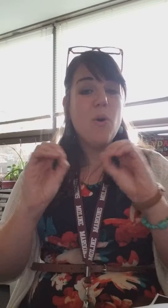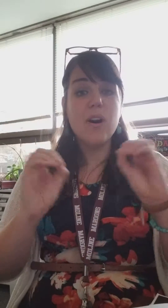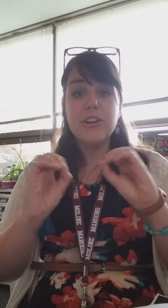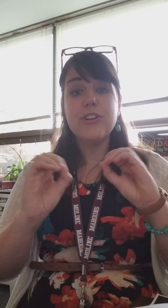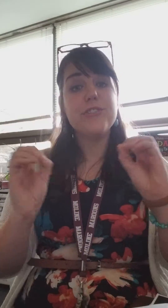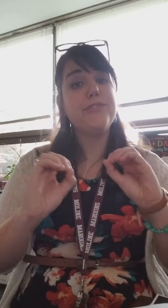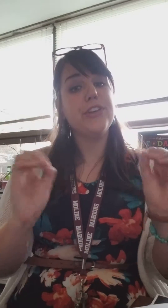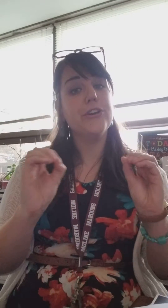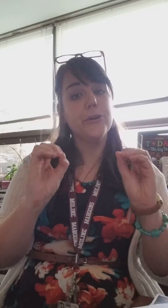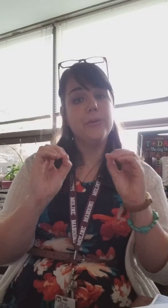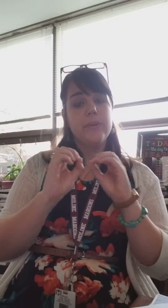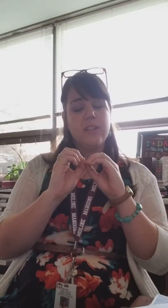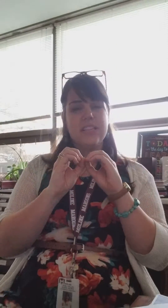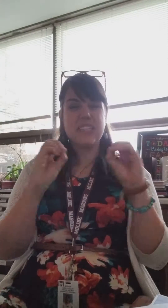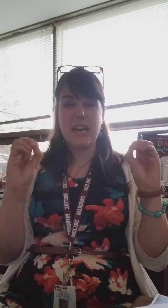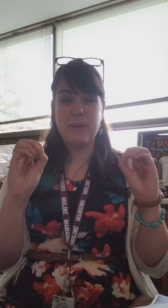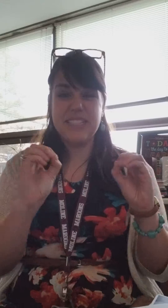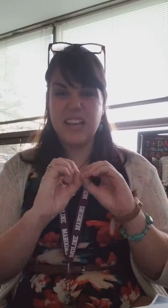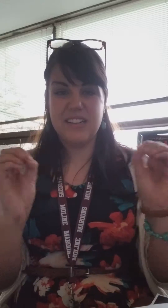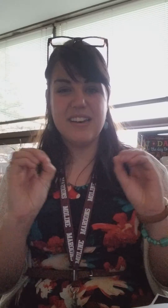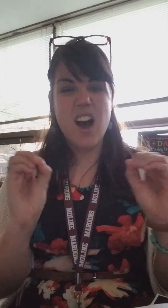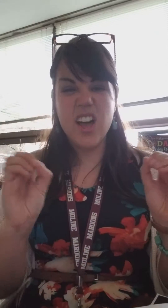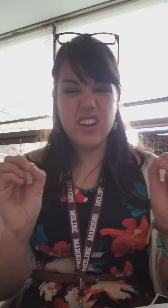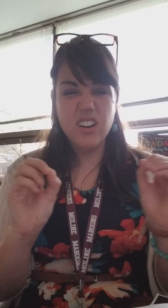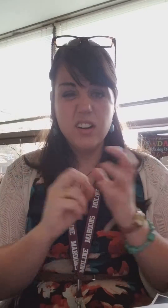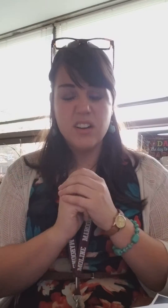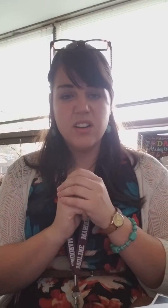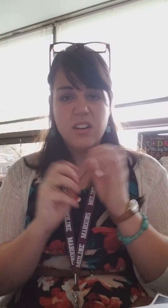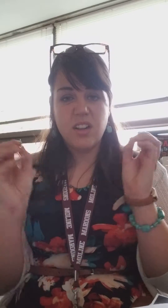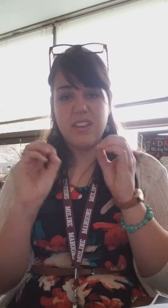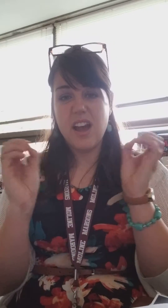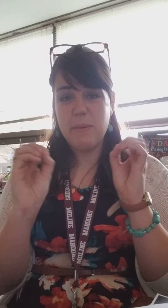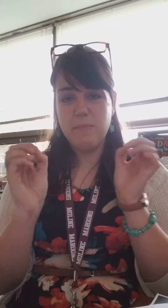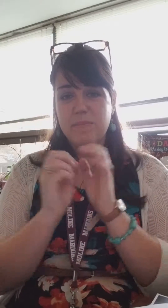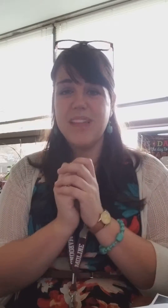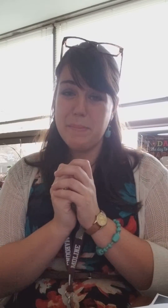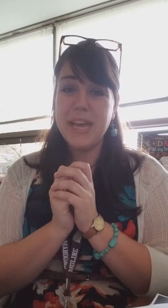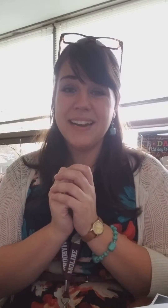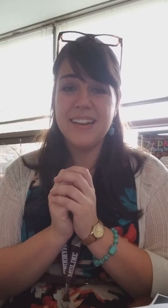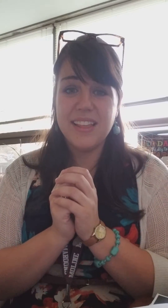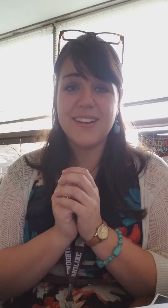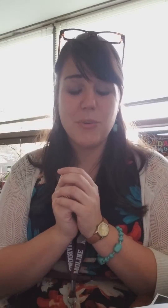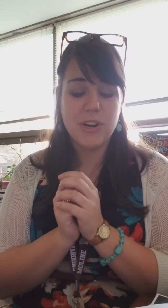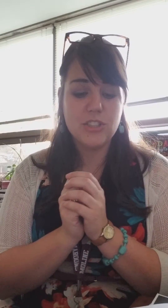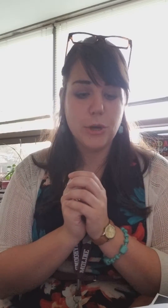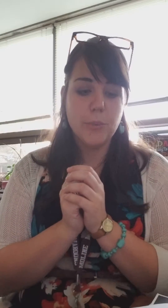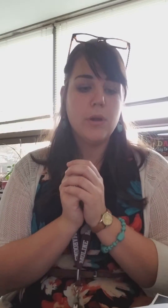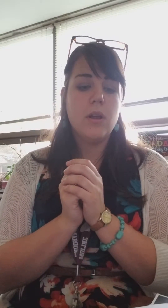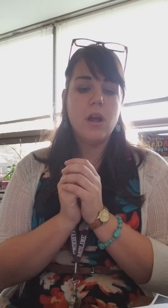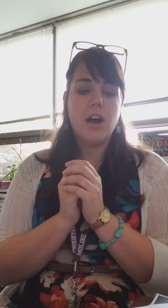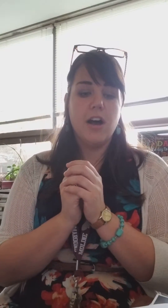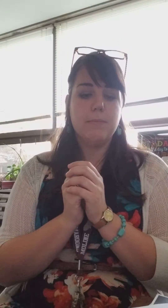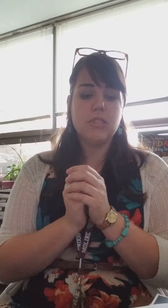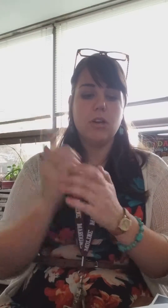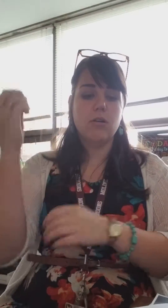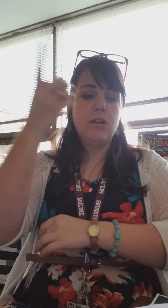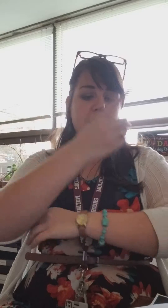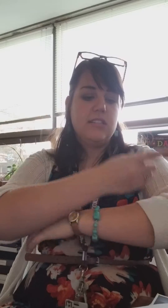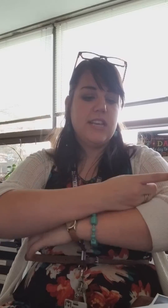Or you could do few. This kind of means like none, not many. That could work too. So